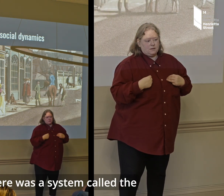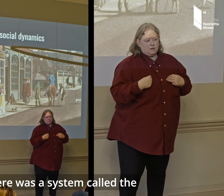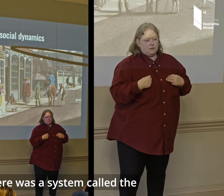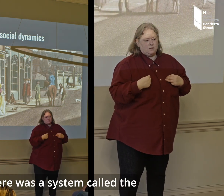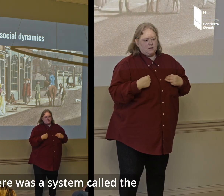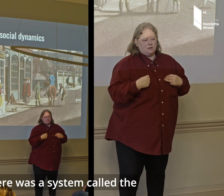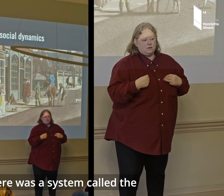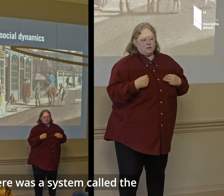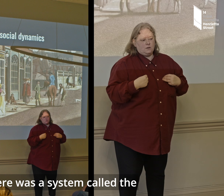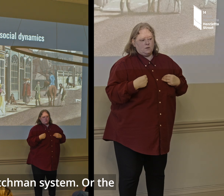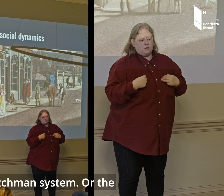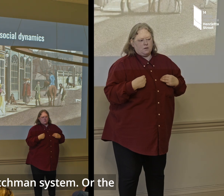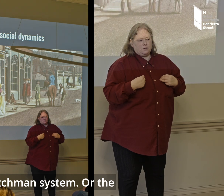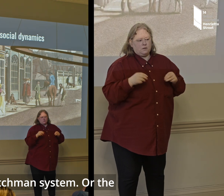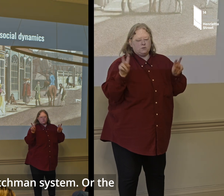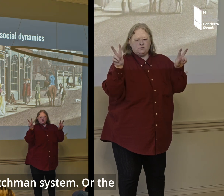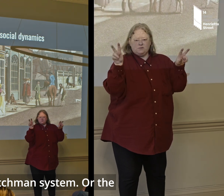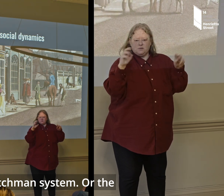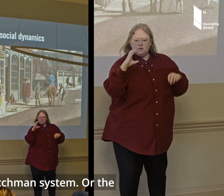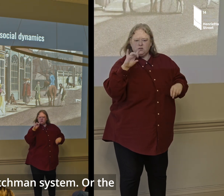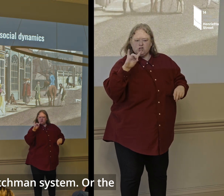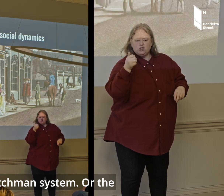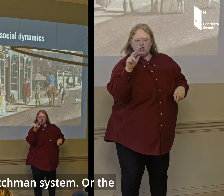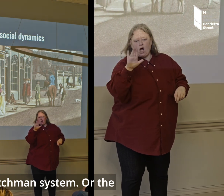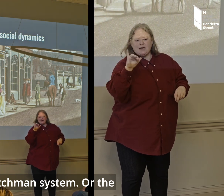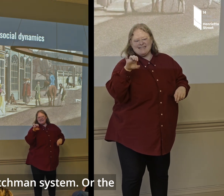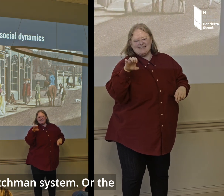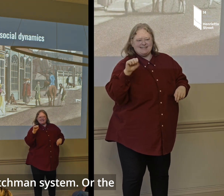Now, there was a system called the Watchman system,